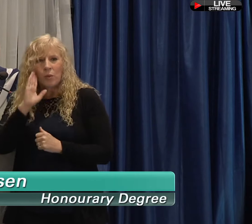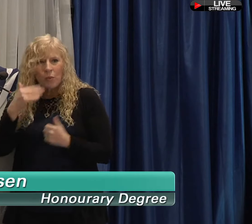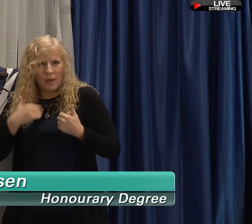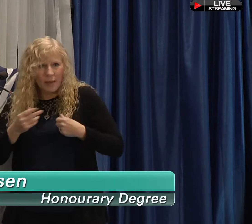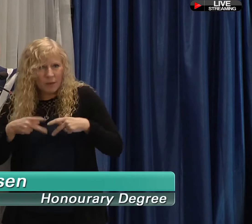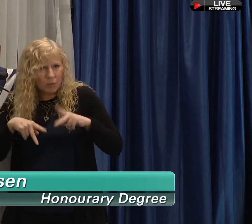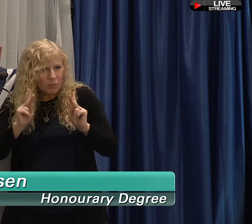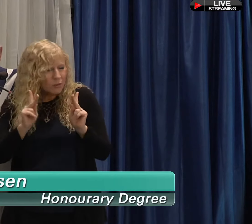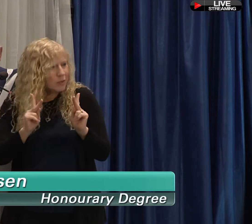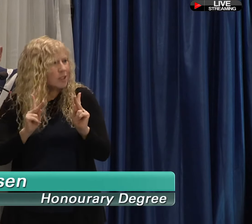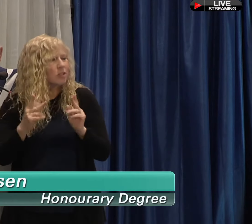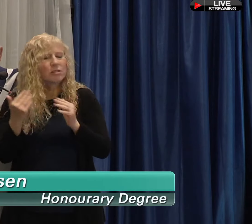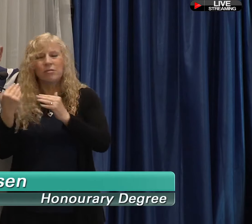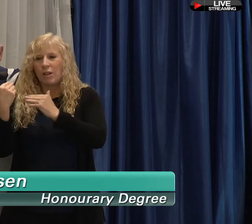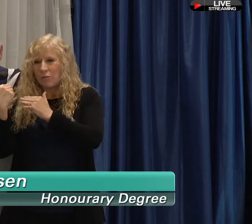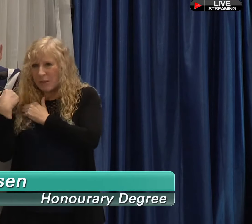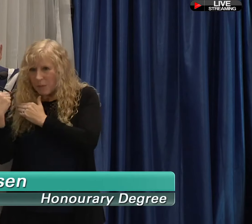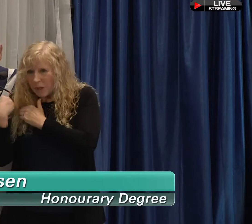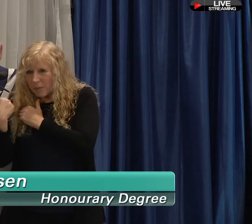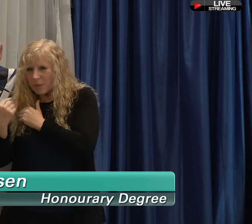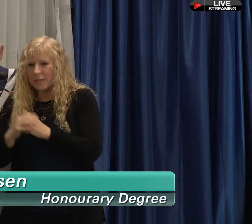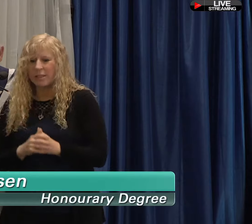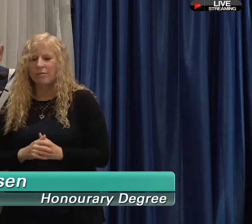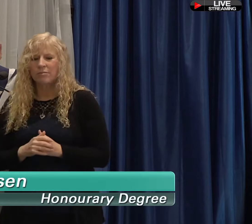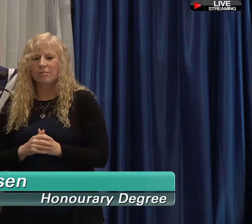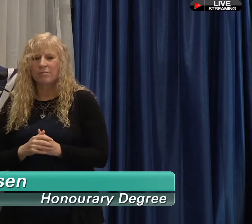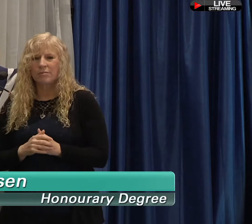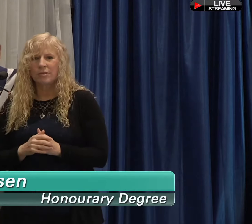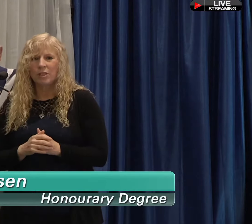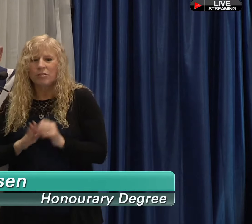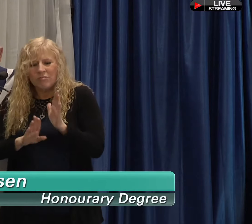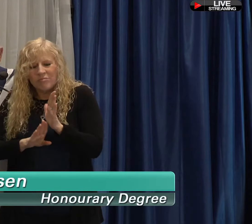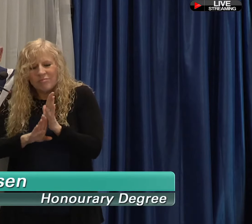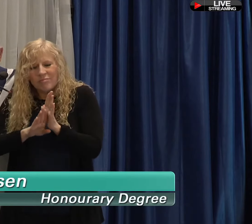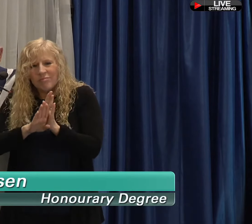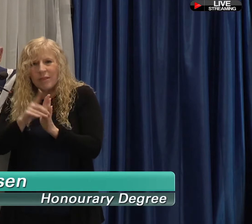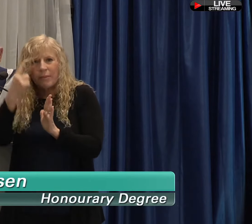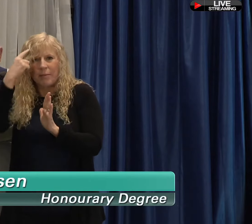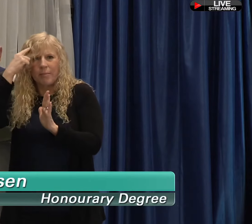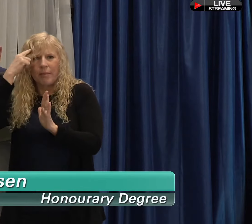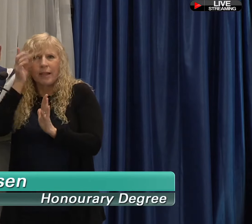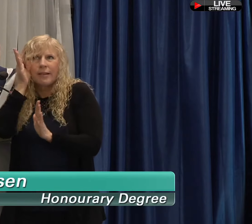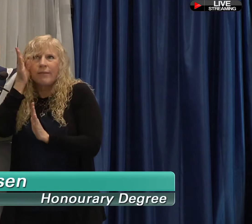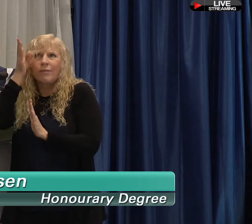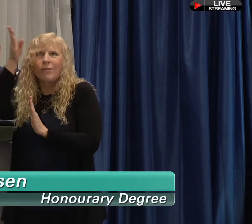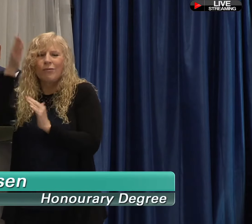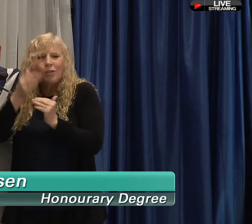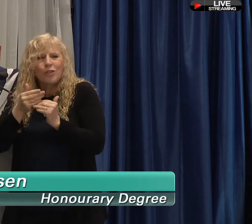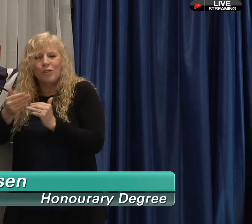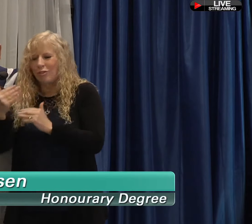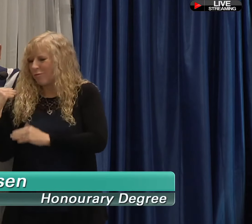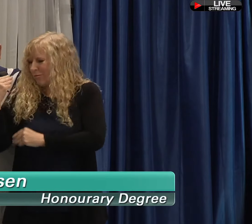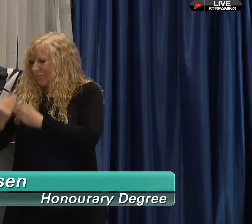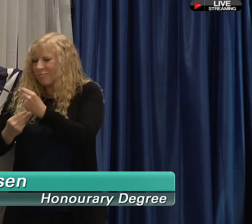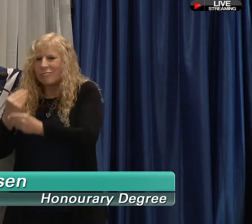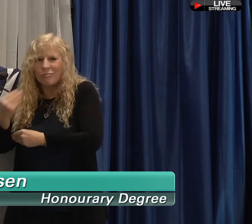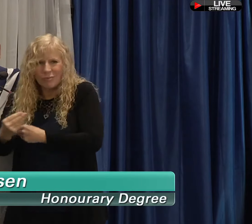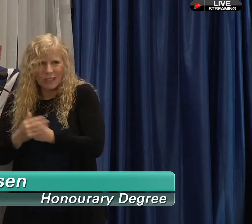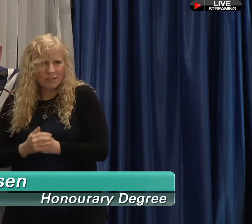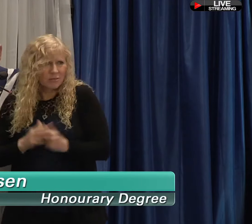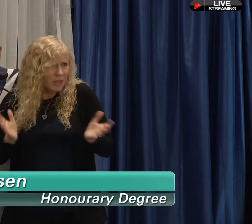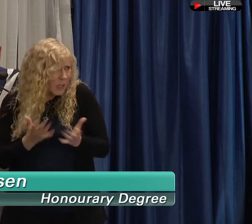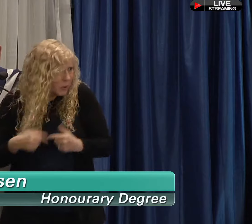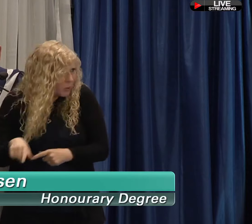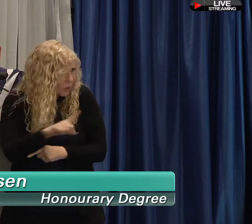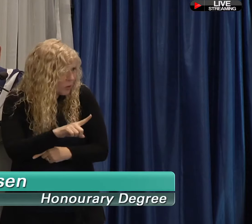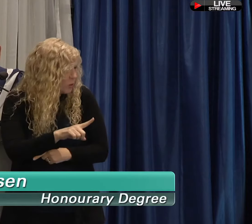and responsibility to shape the minds of future generations. I encourage you to take this